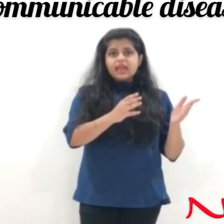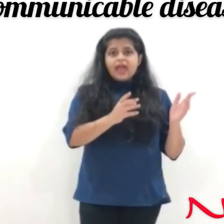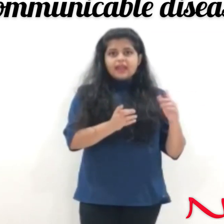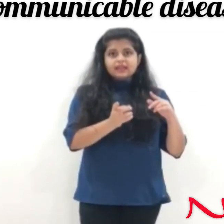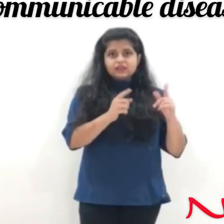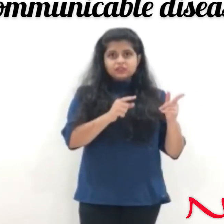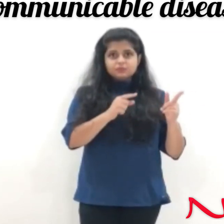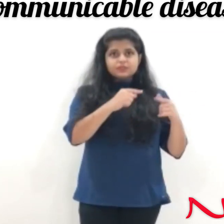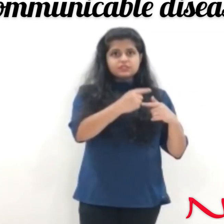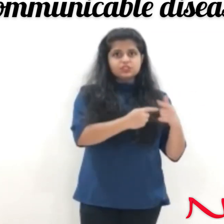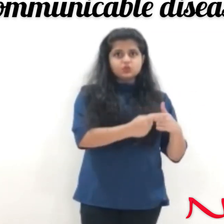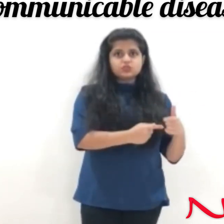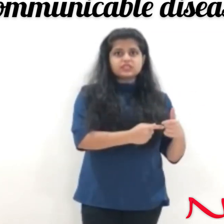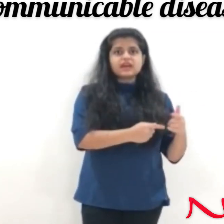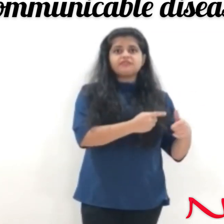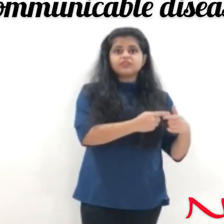and another person